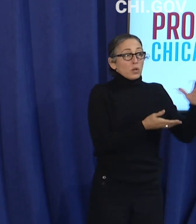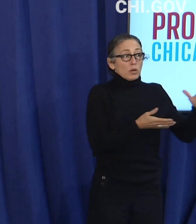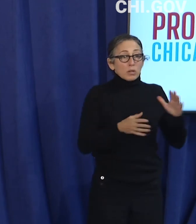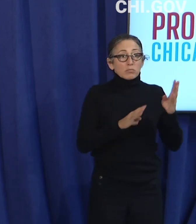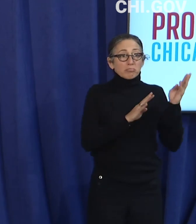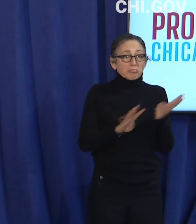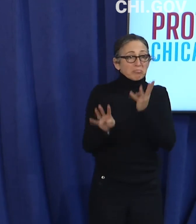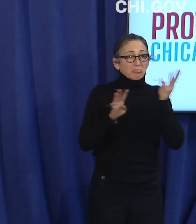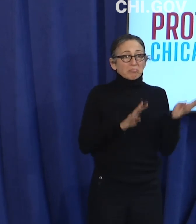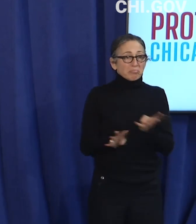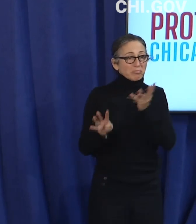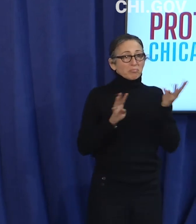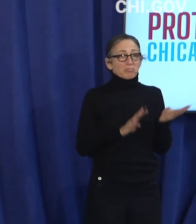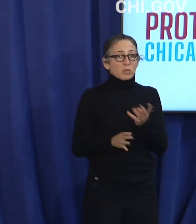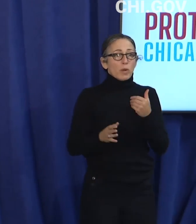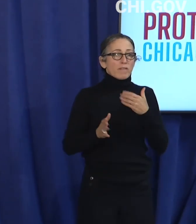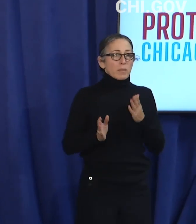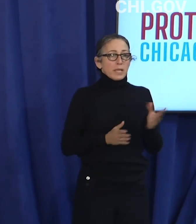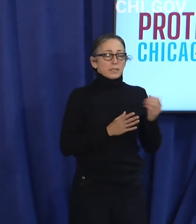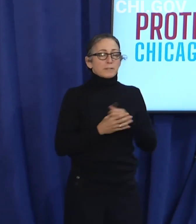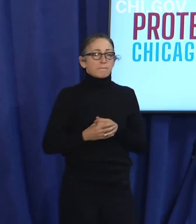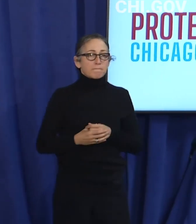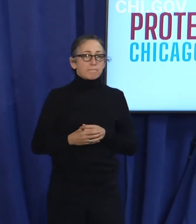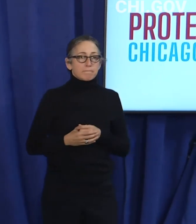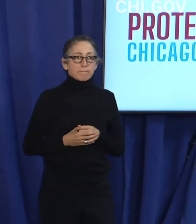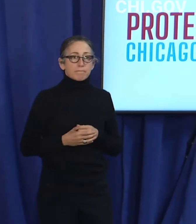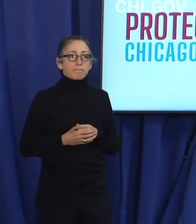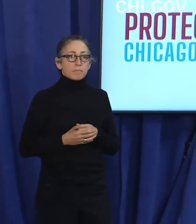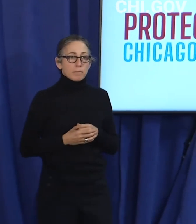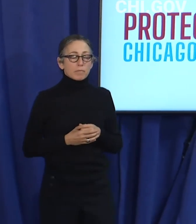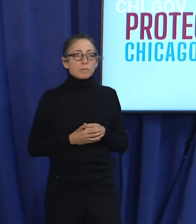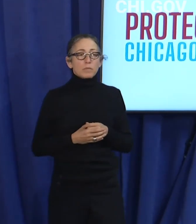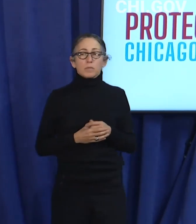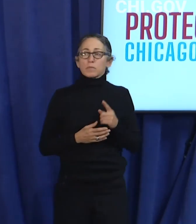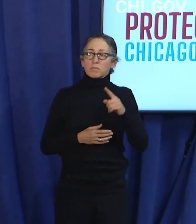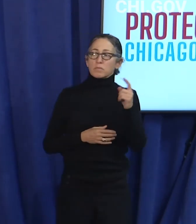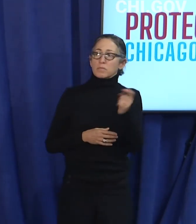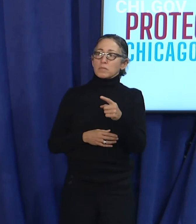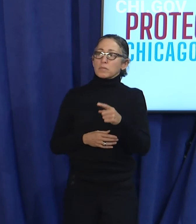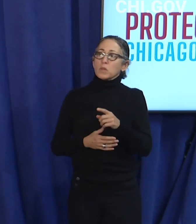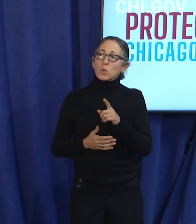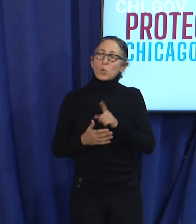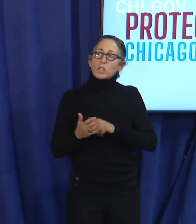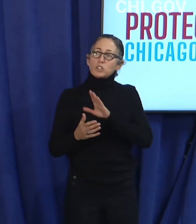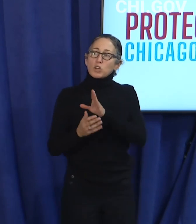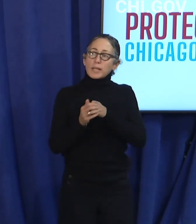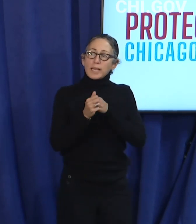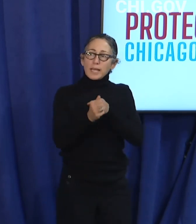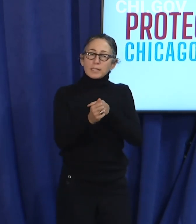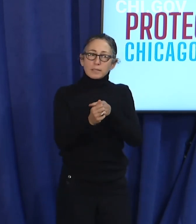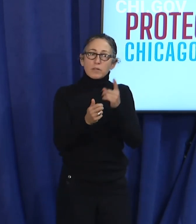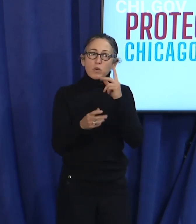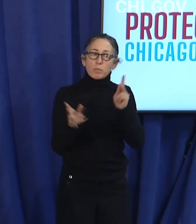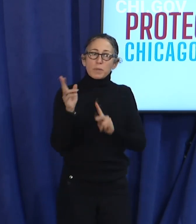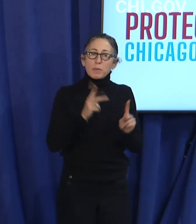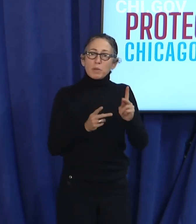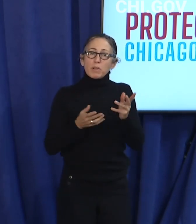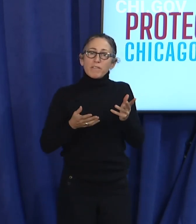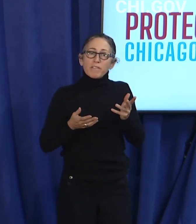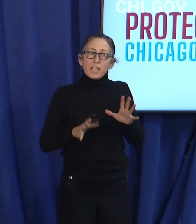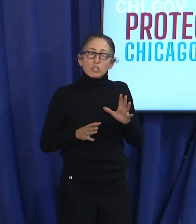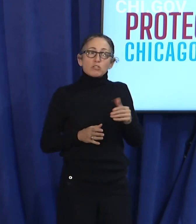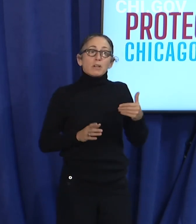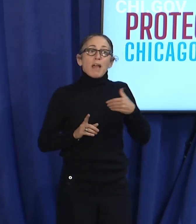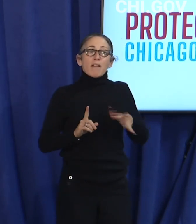have related to distribution. Thank you. And Ben Bradley from WGN, what's your guidance for people who have had COVID in the last few